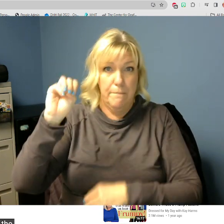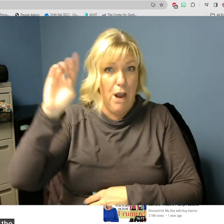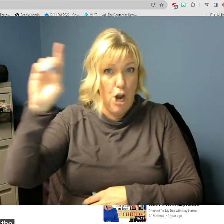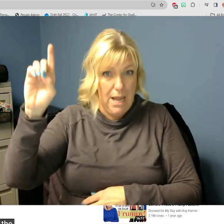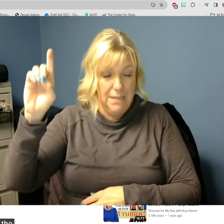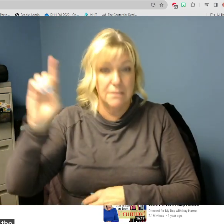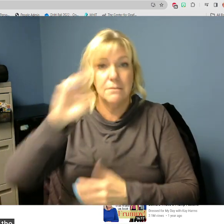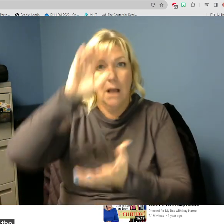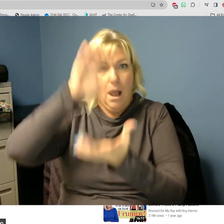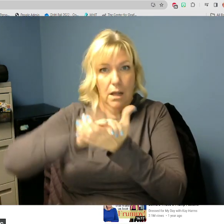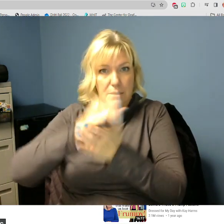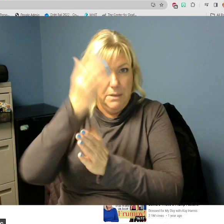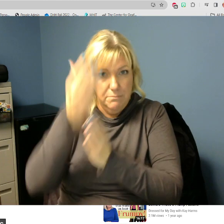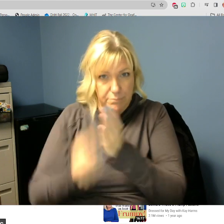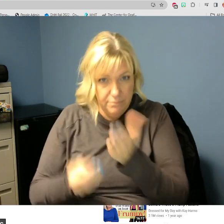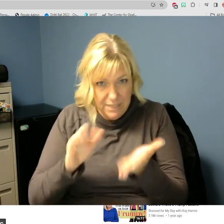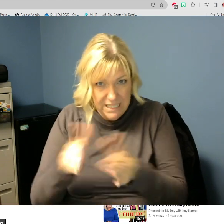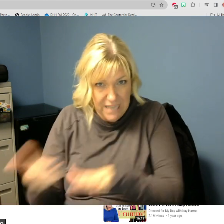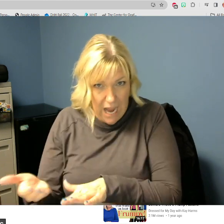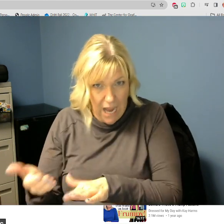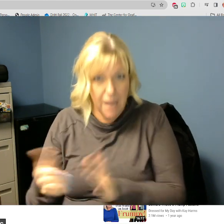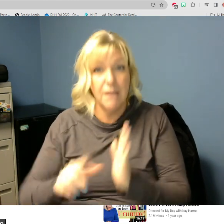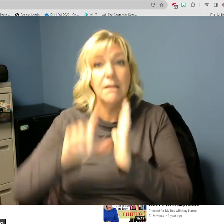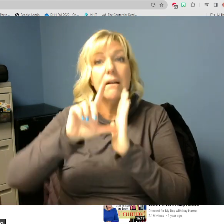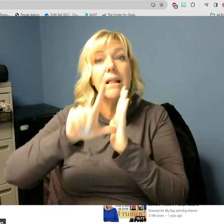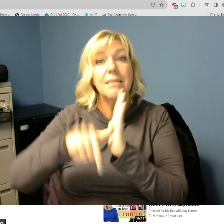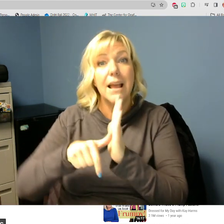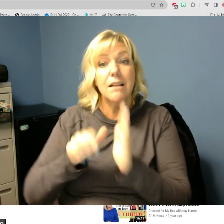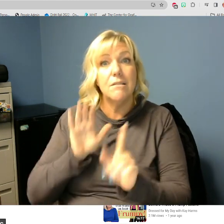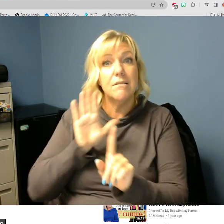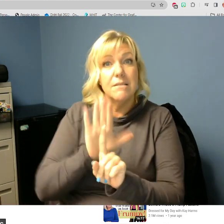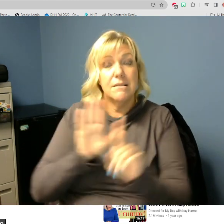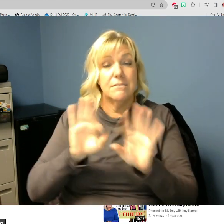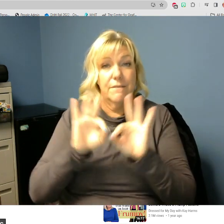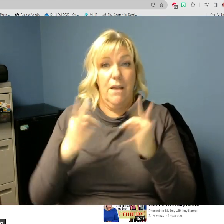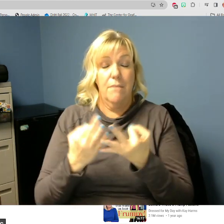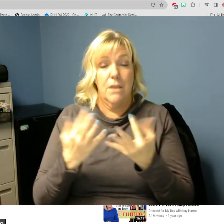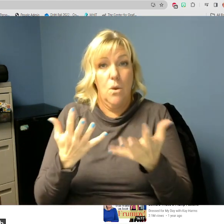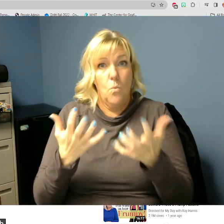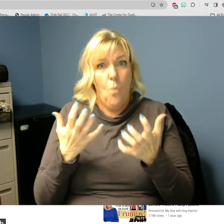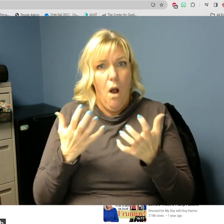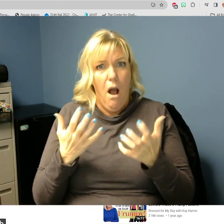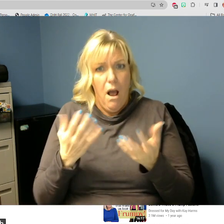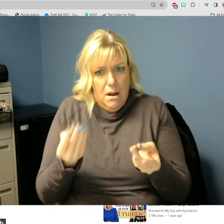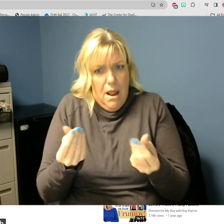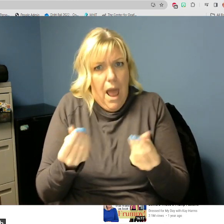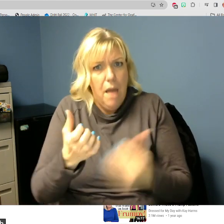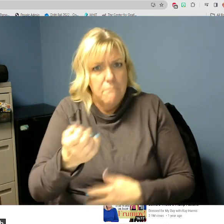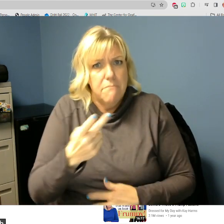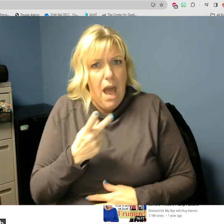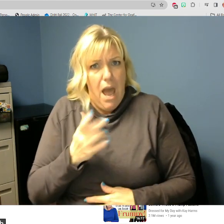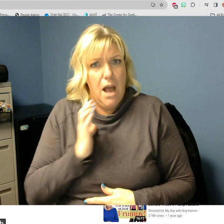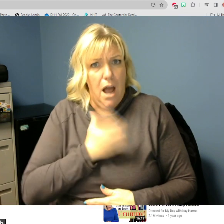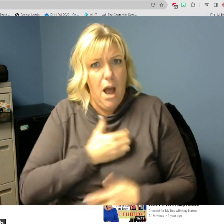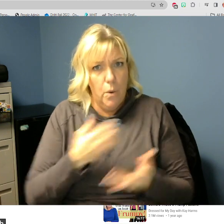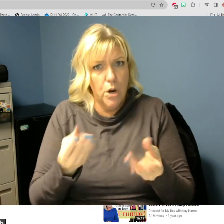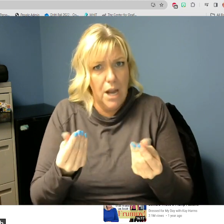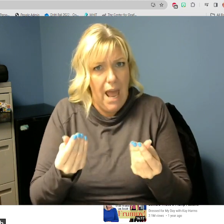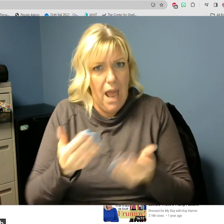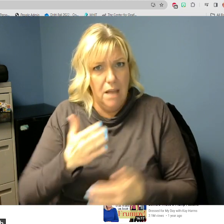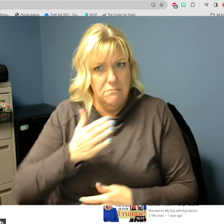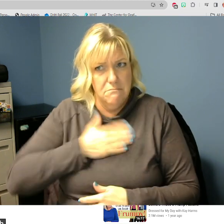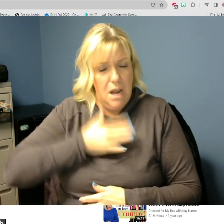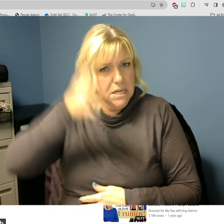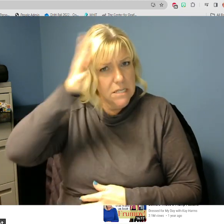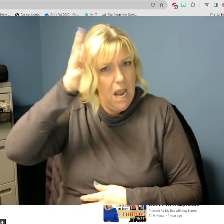dies, and the family attempts to reclaim the land that was in Virginia. And this is now by